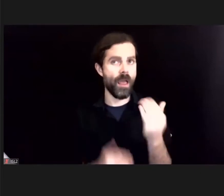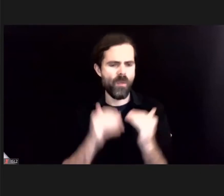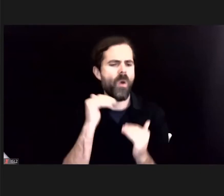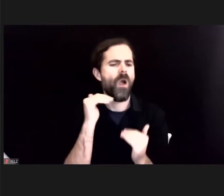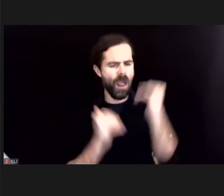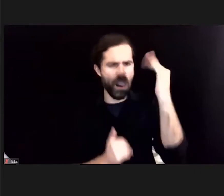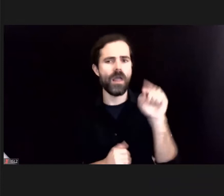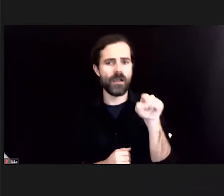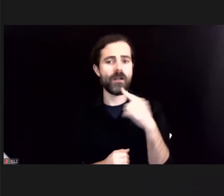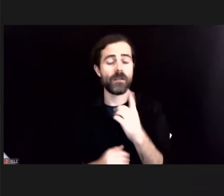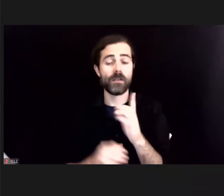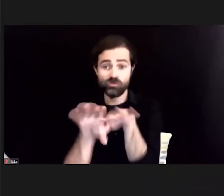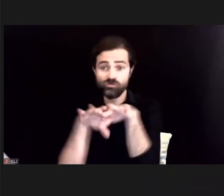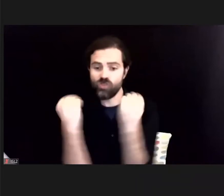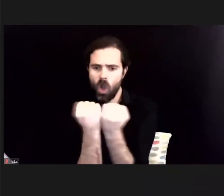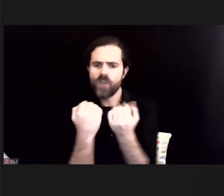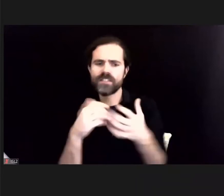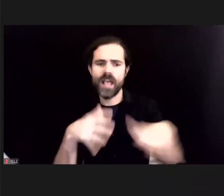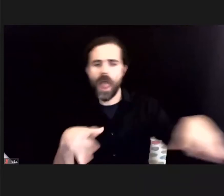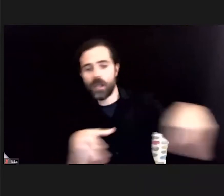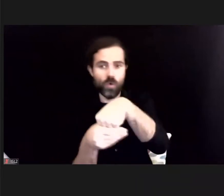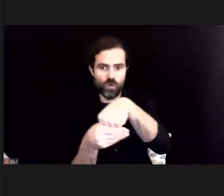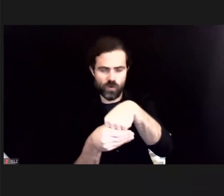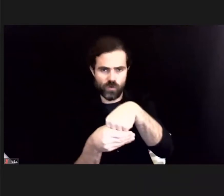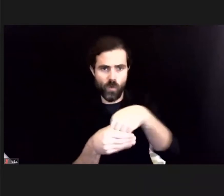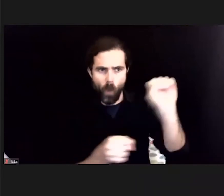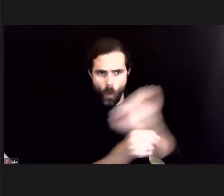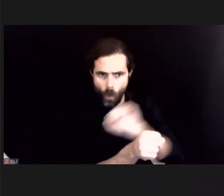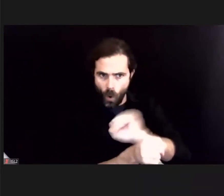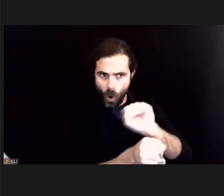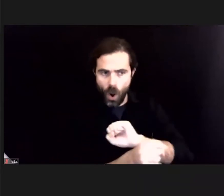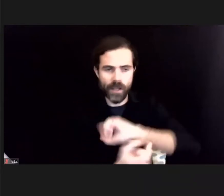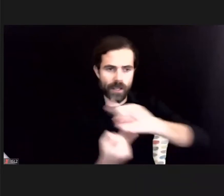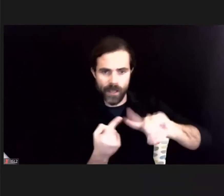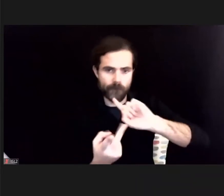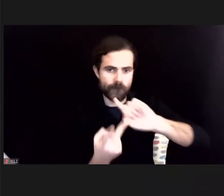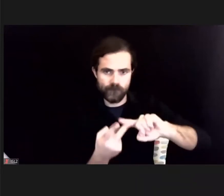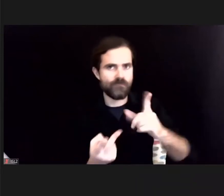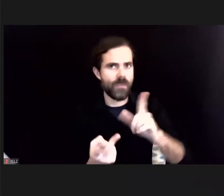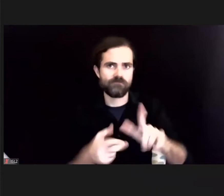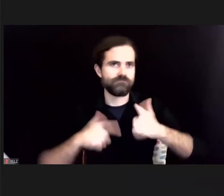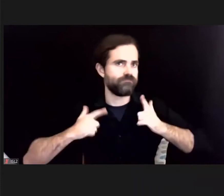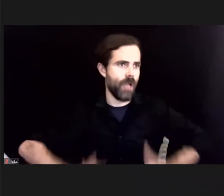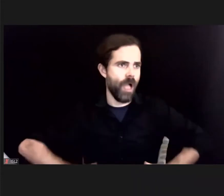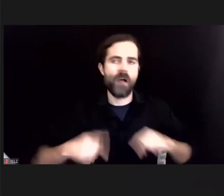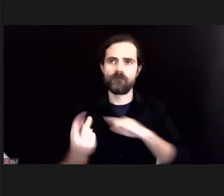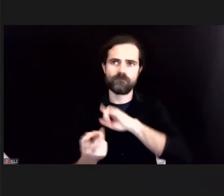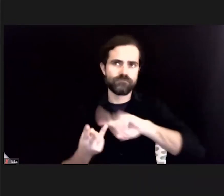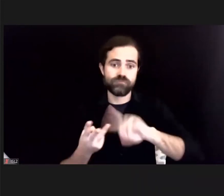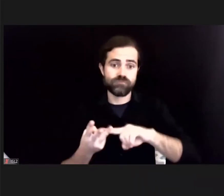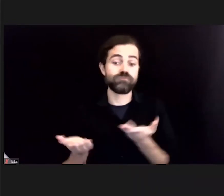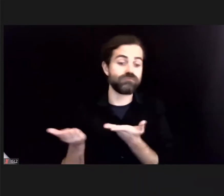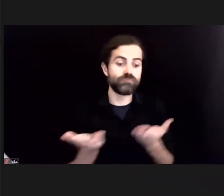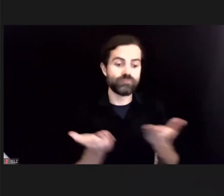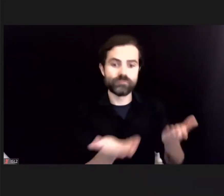living and social inclusion, and fair working conditions and lifelong learning opportunities for staff employed in care services. And